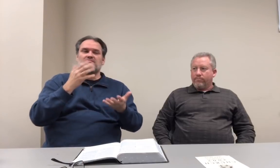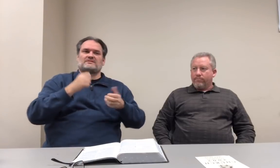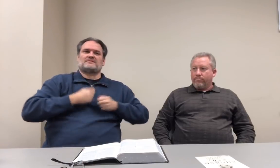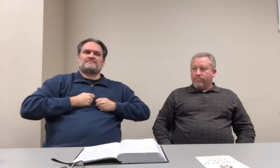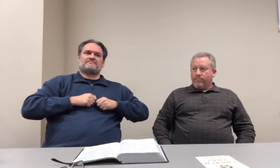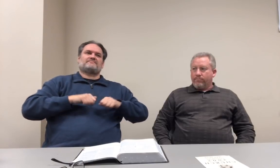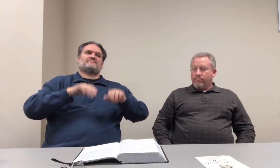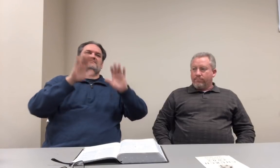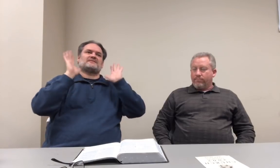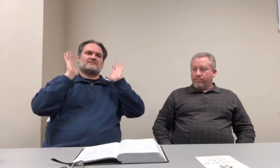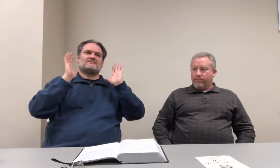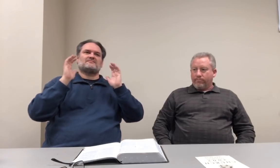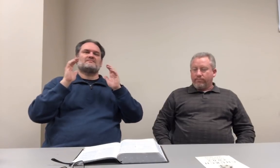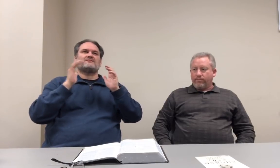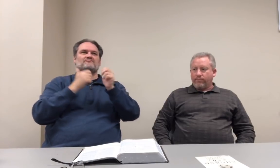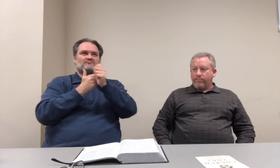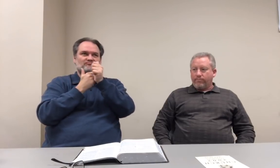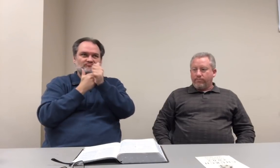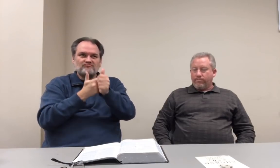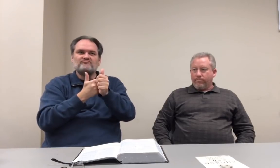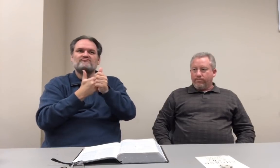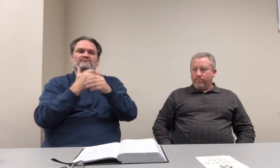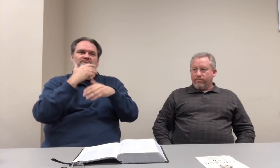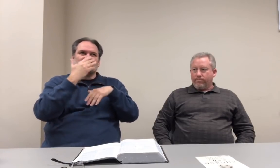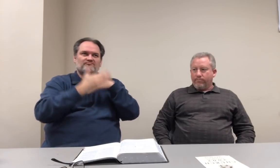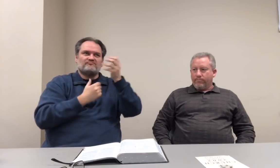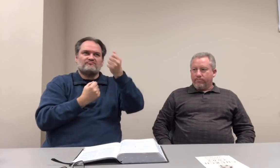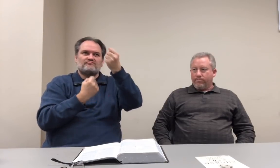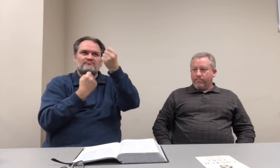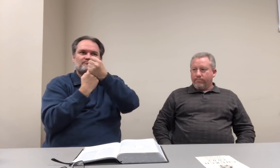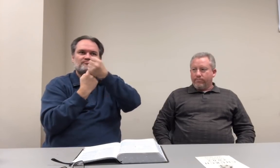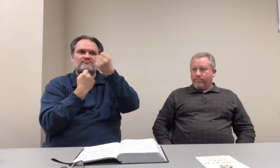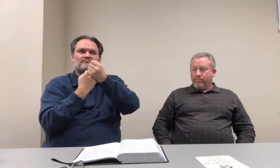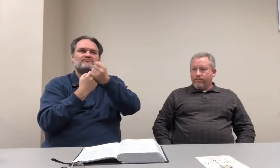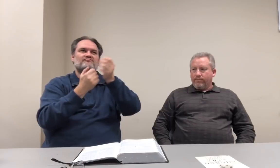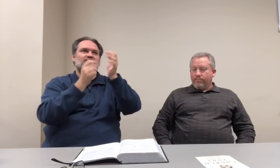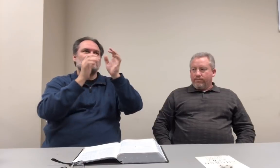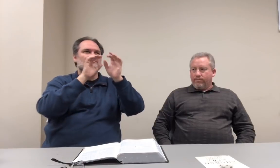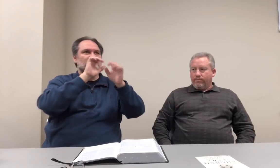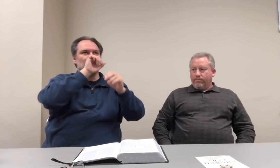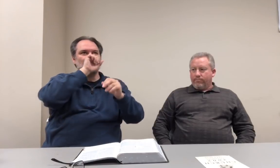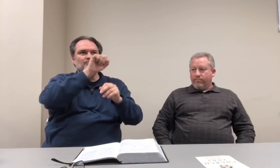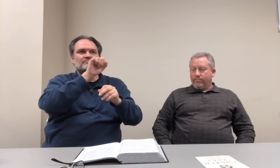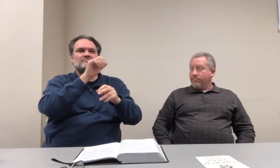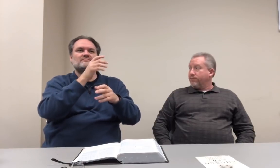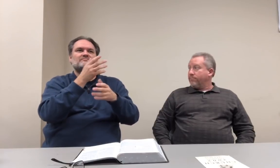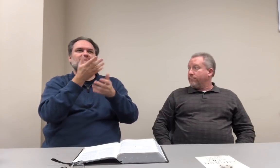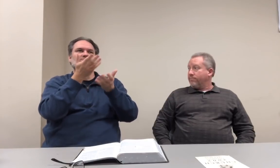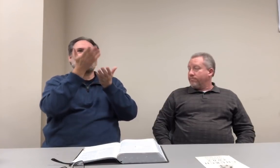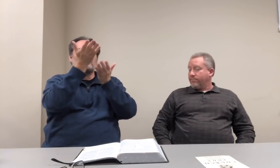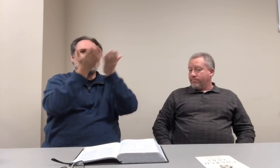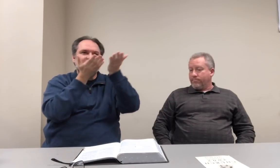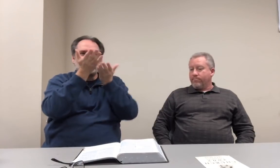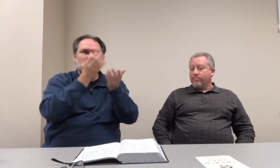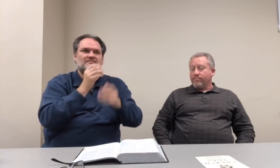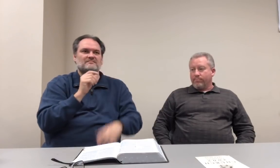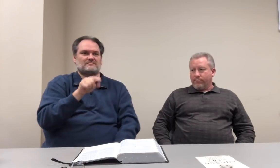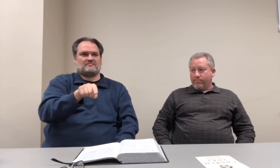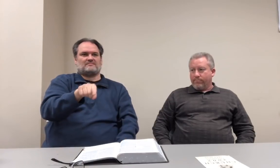deified human. He's the God-man. And so, think of it this way. I mean, the Son of God assumed the human nature. Both